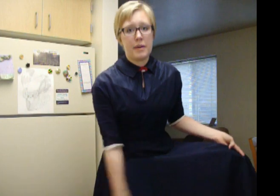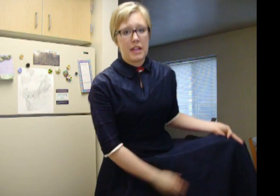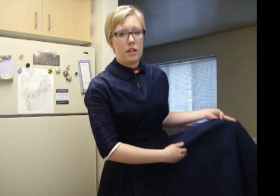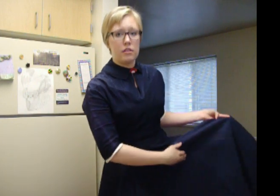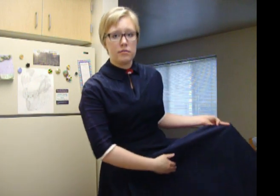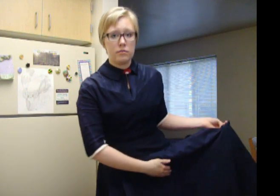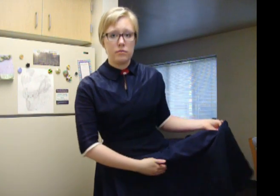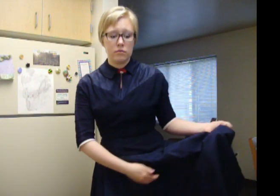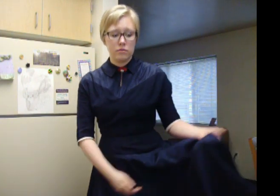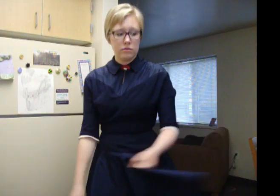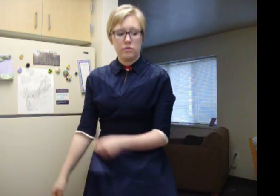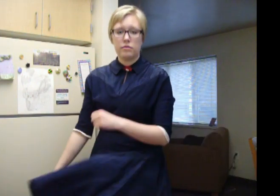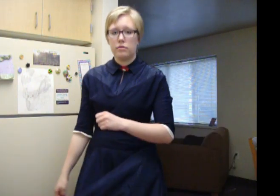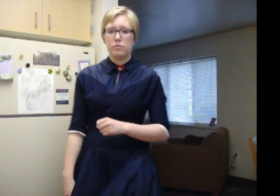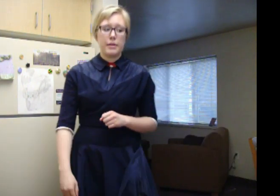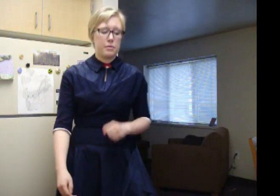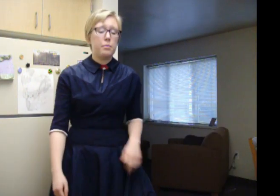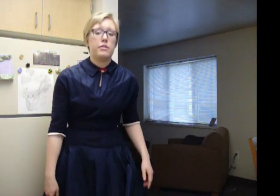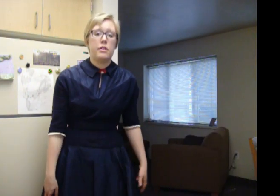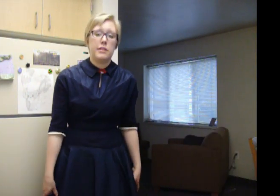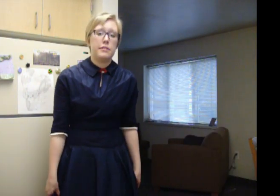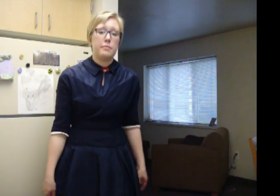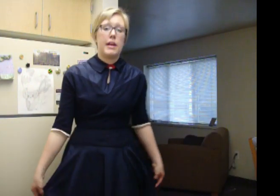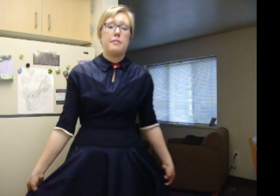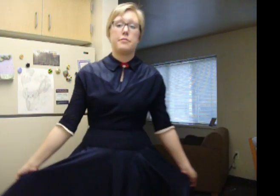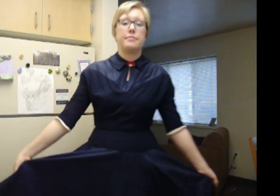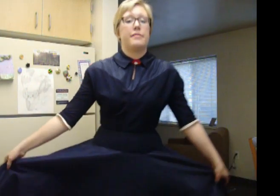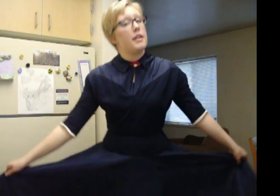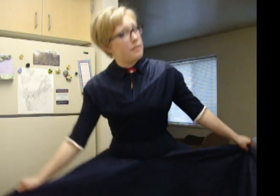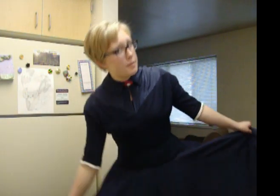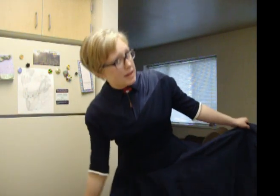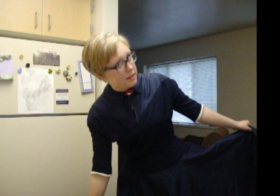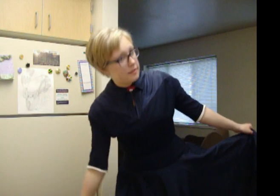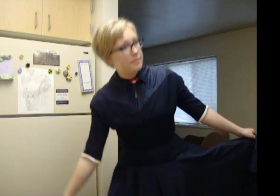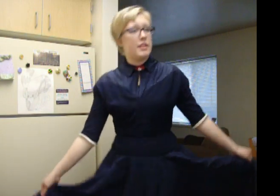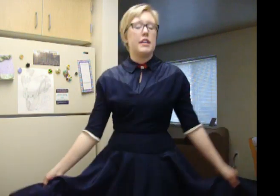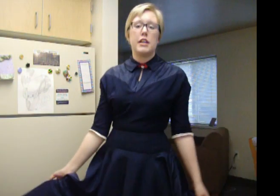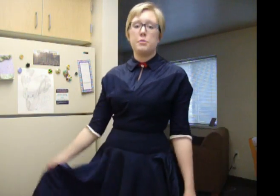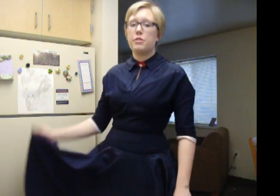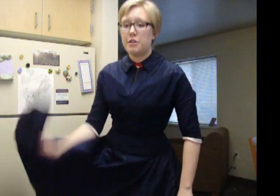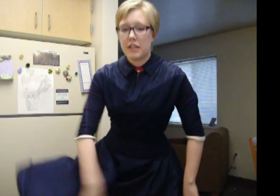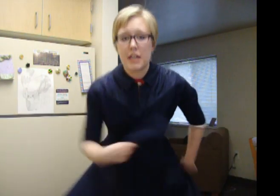Farewell. That was the worst curtsy in my life. Farewell. You're